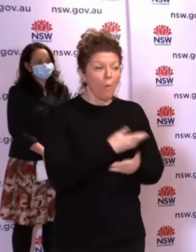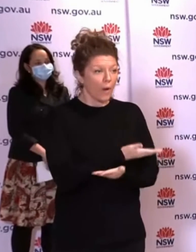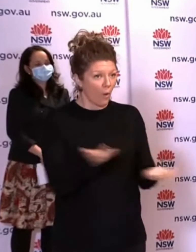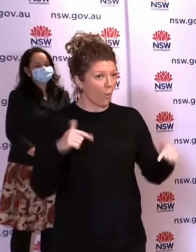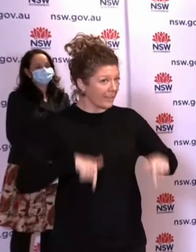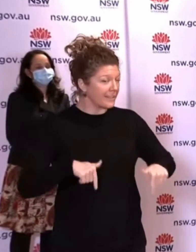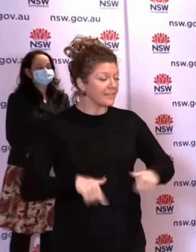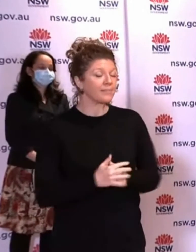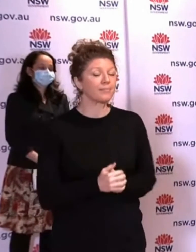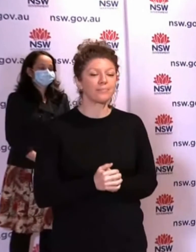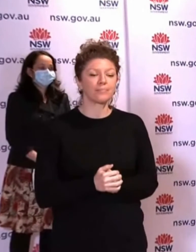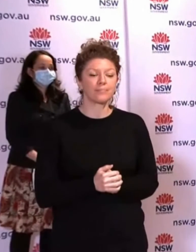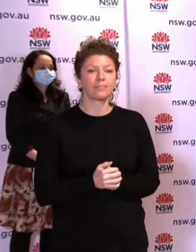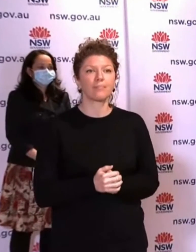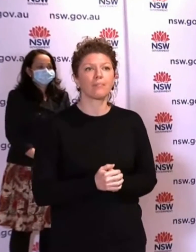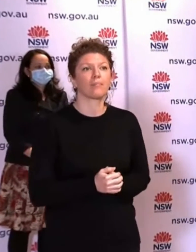Susan Pearce,